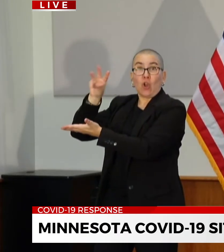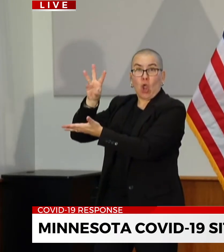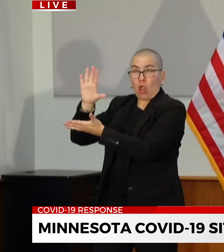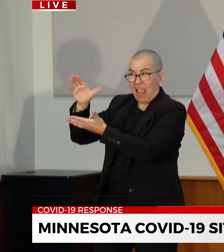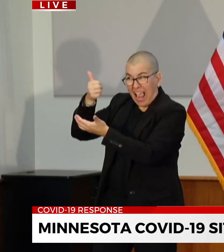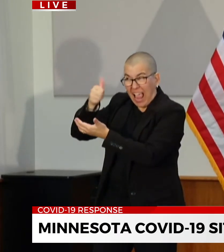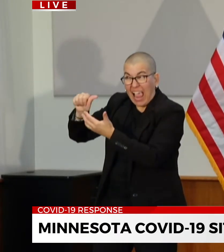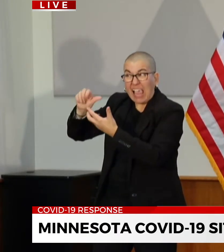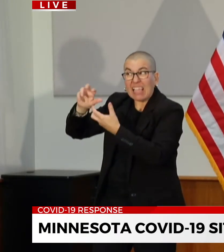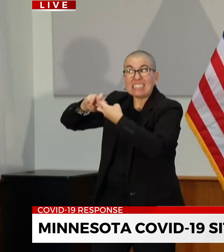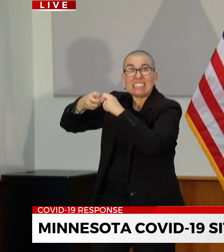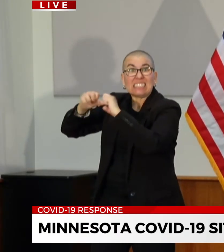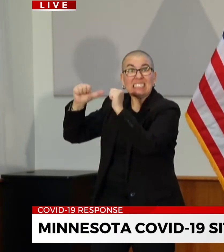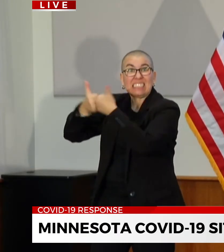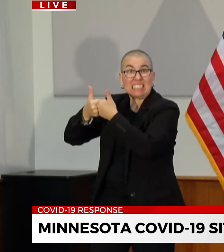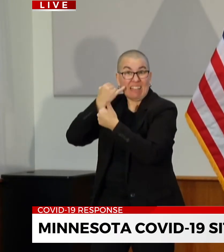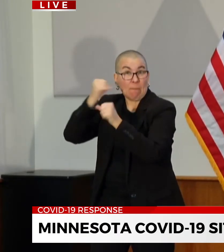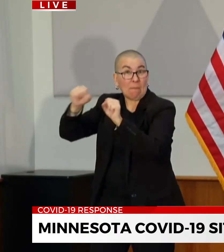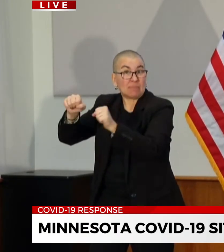do that.